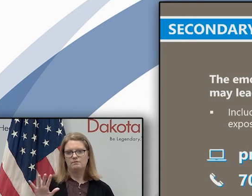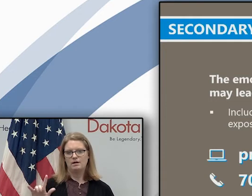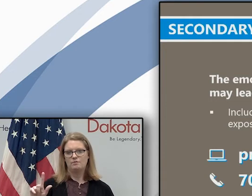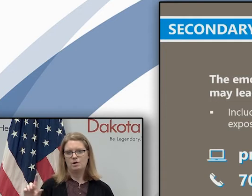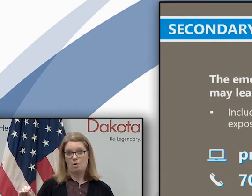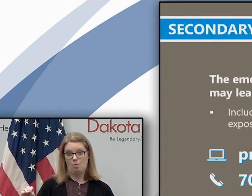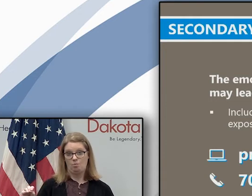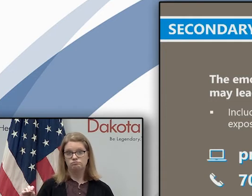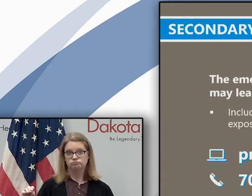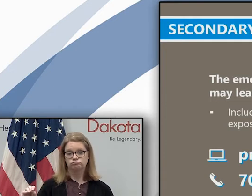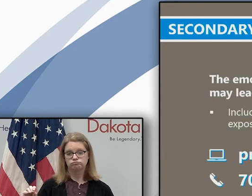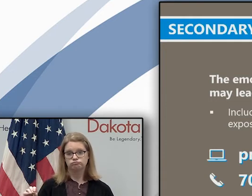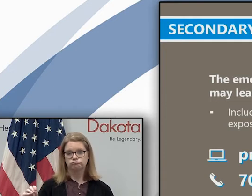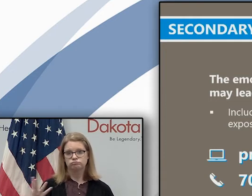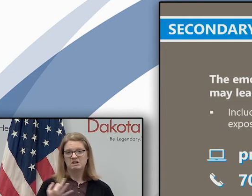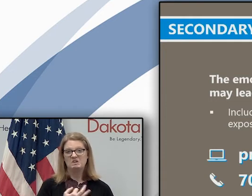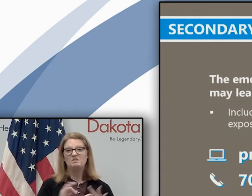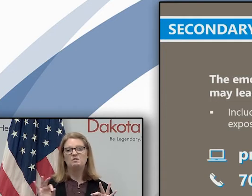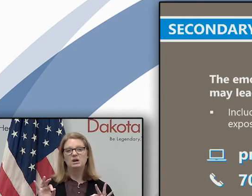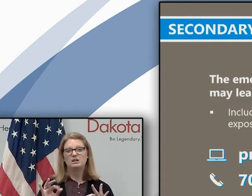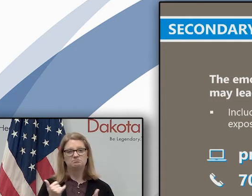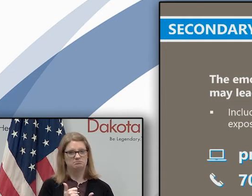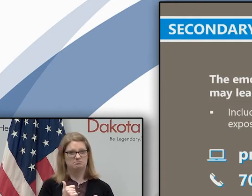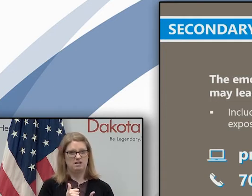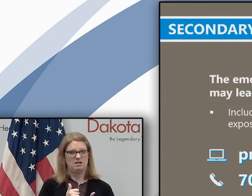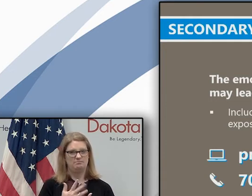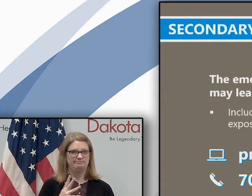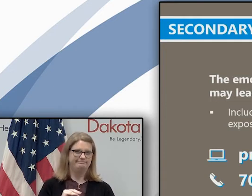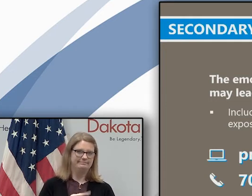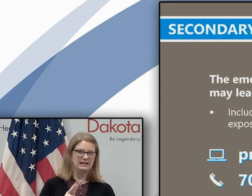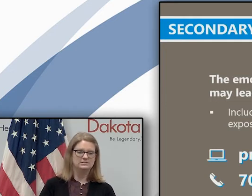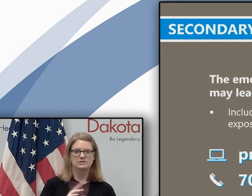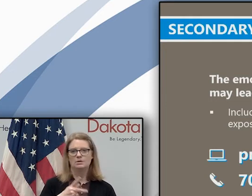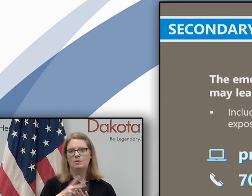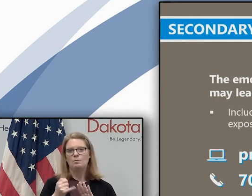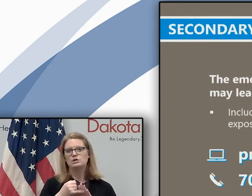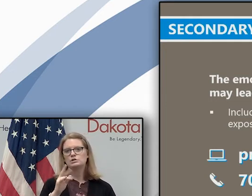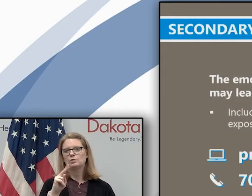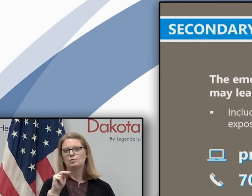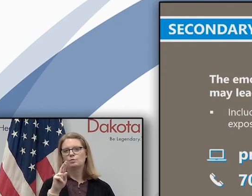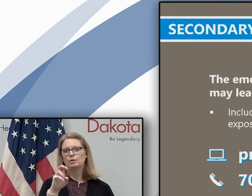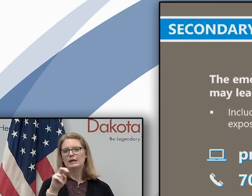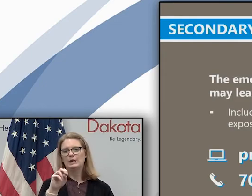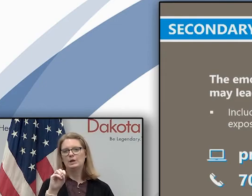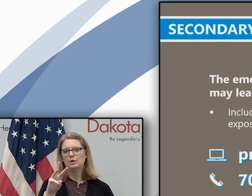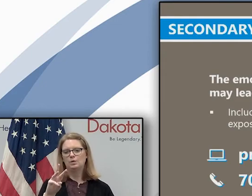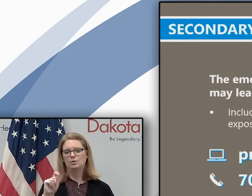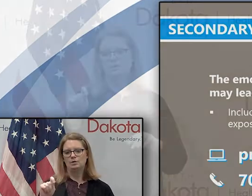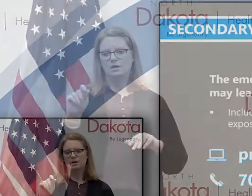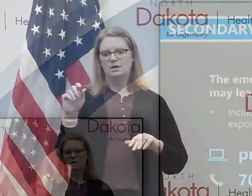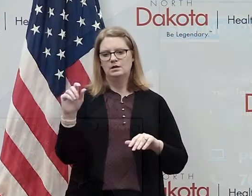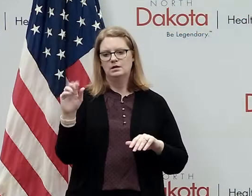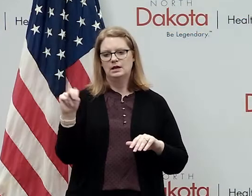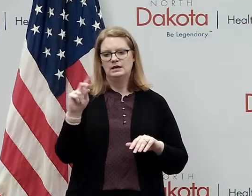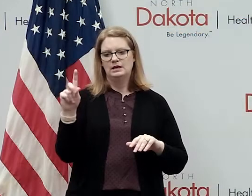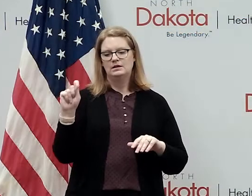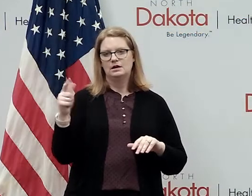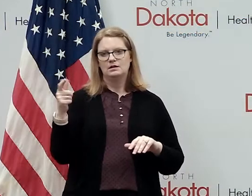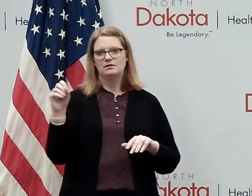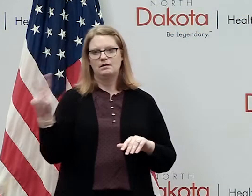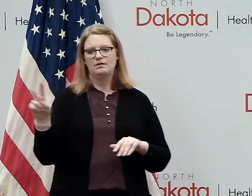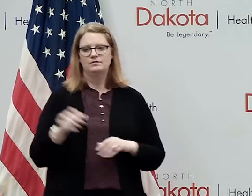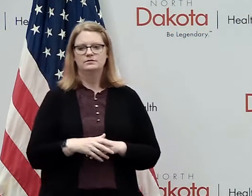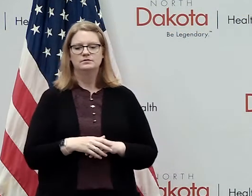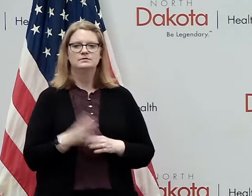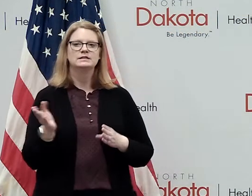701-223-1510 for free and confidential crisis counseling through projectrenew.nd. Closing out, we've got a couple